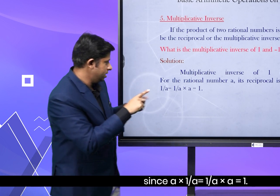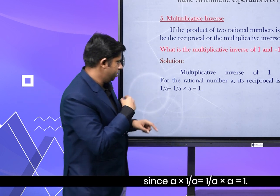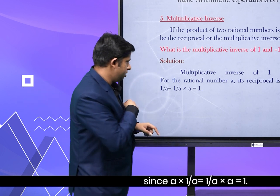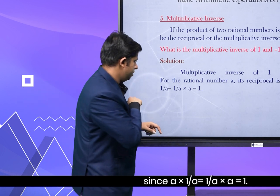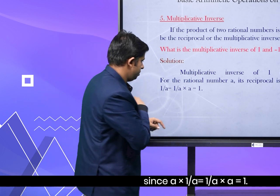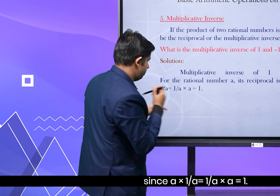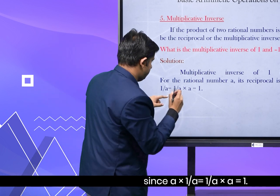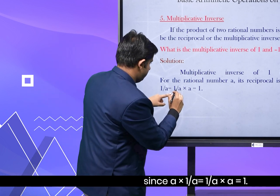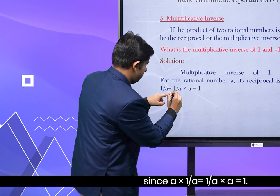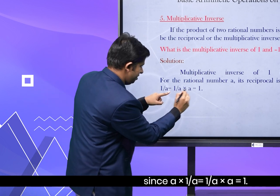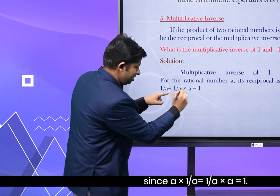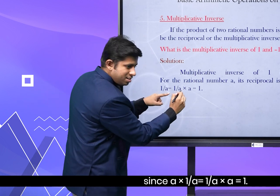a into a, which is equal to 1.